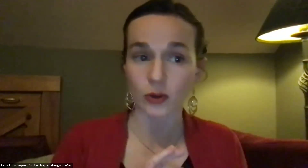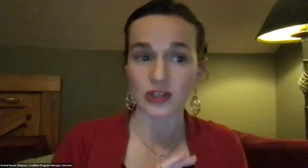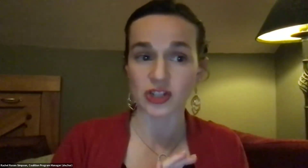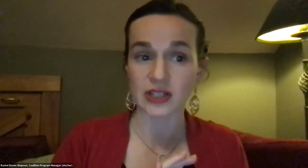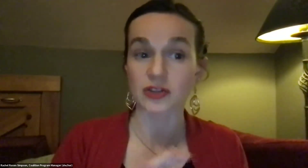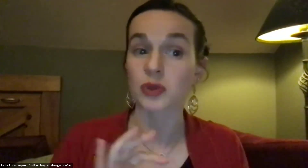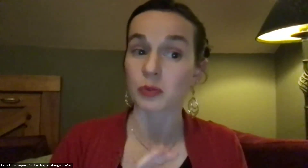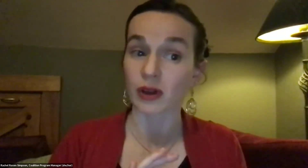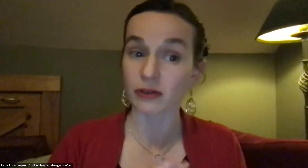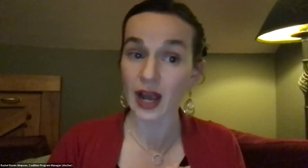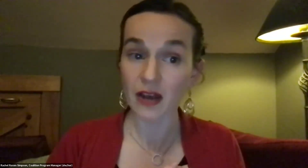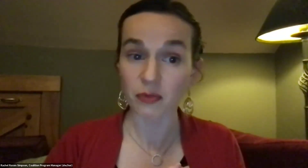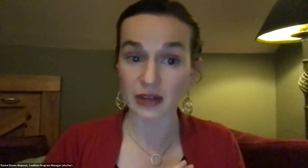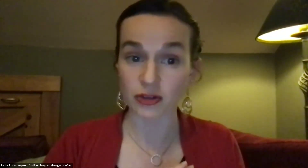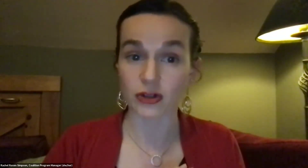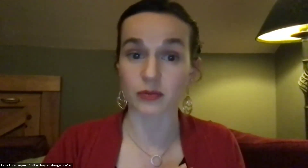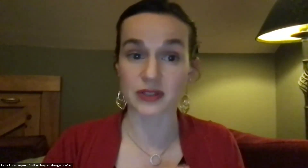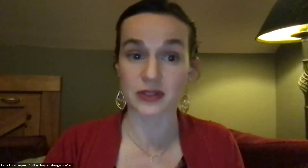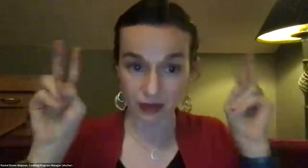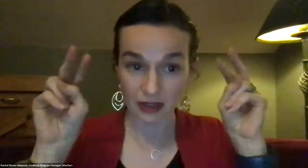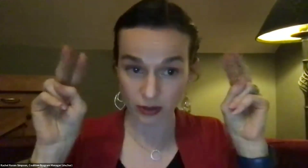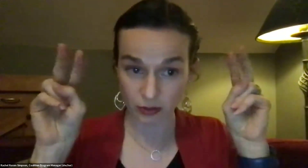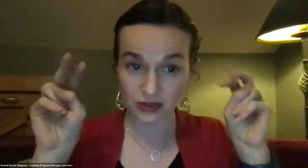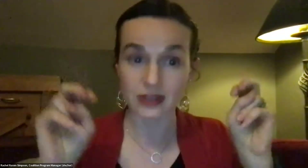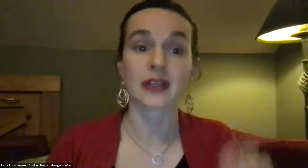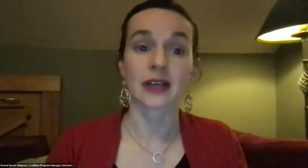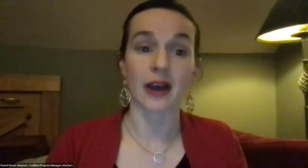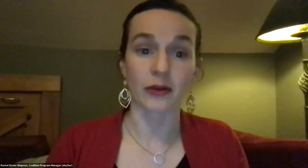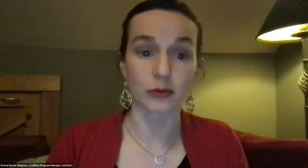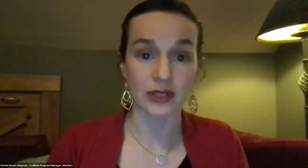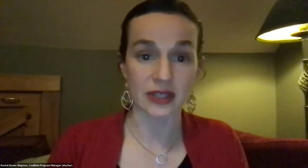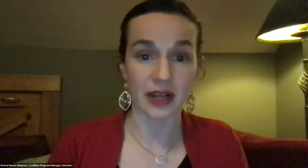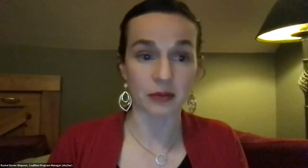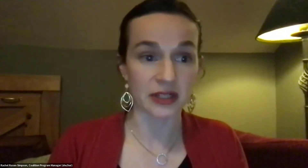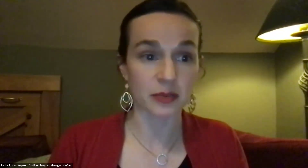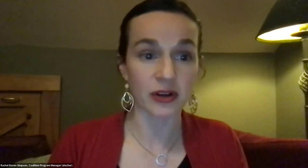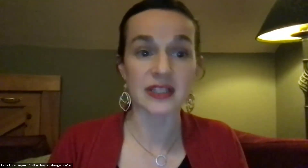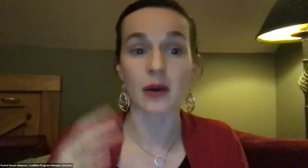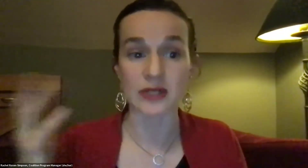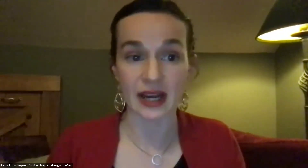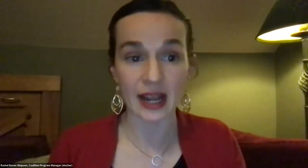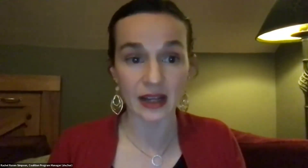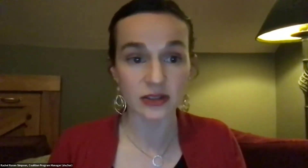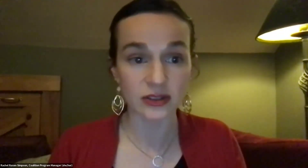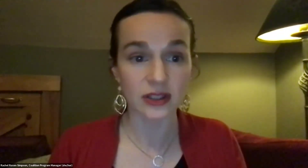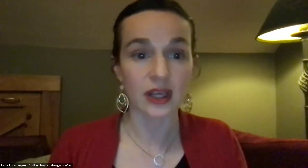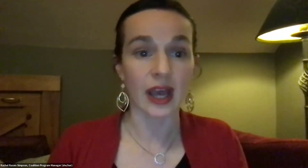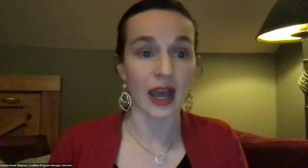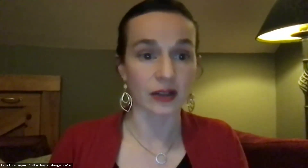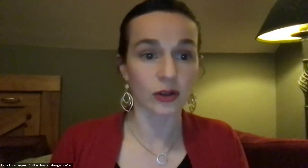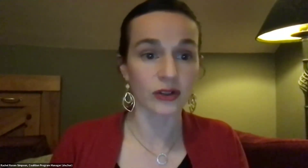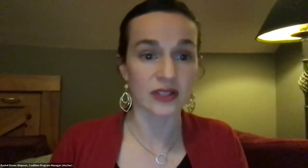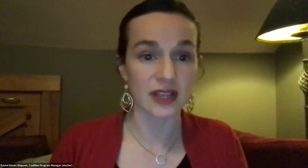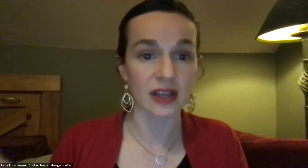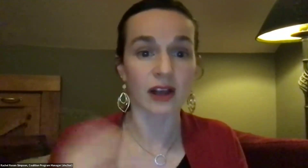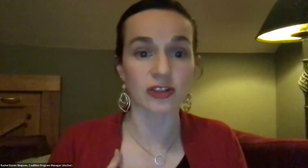then the other question is, do people ever have bad Yeah, trips, yeah, yeah, through this ketamine experience? How is that yeah, handled?